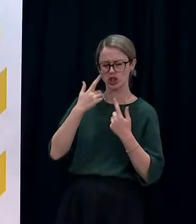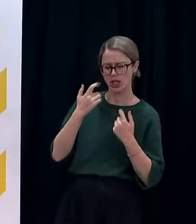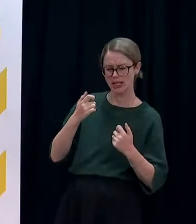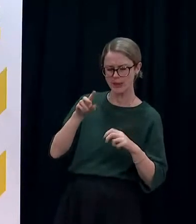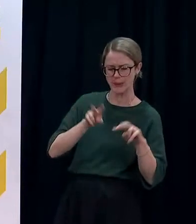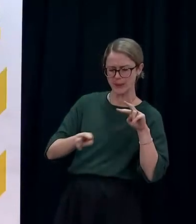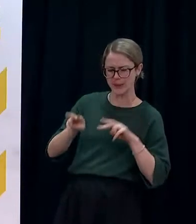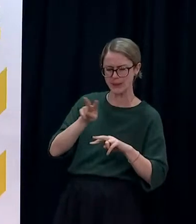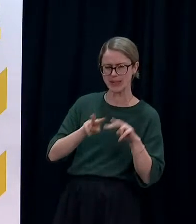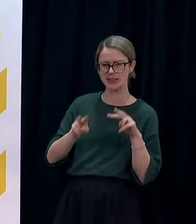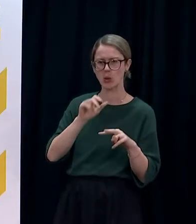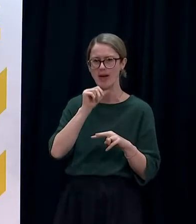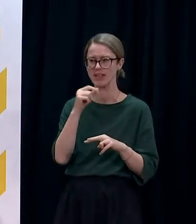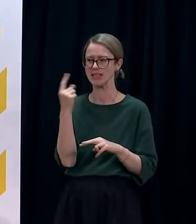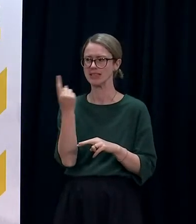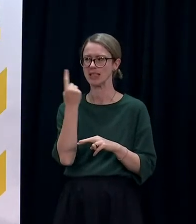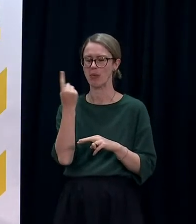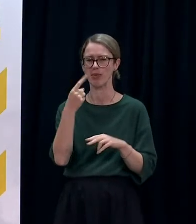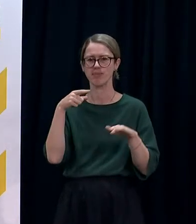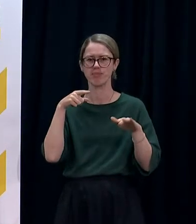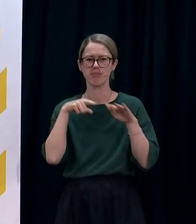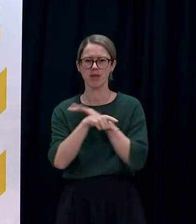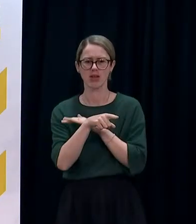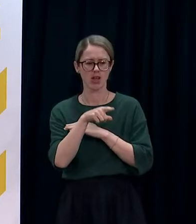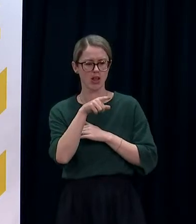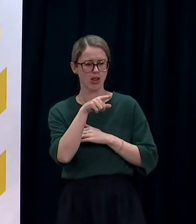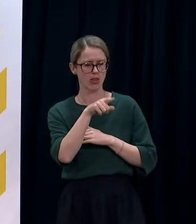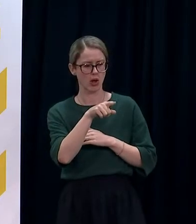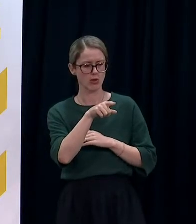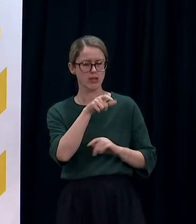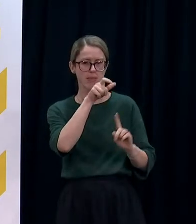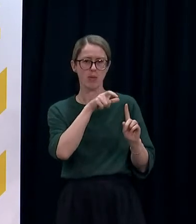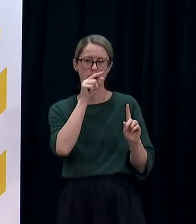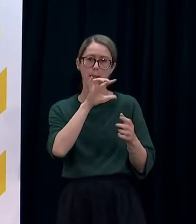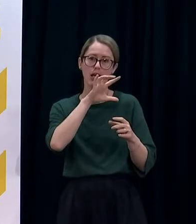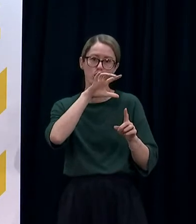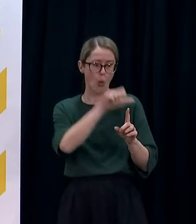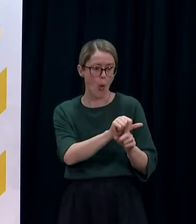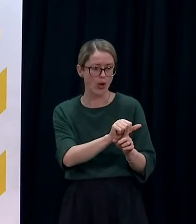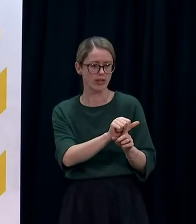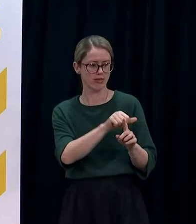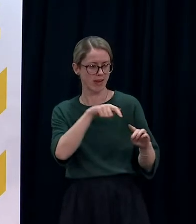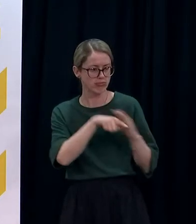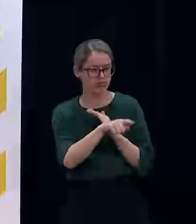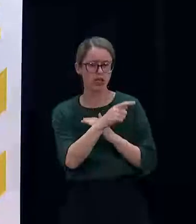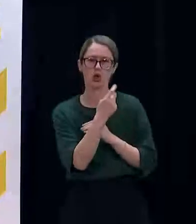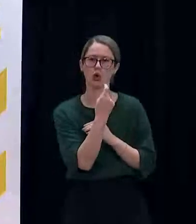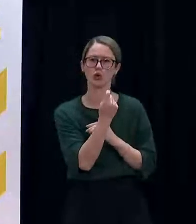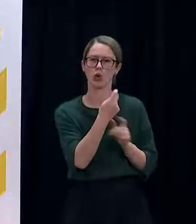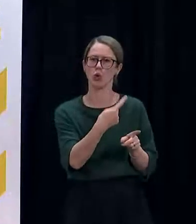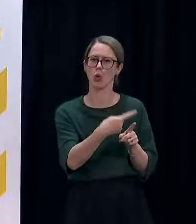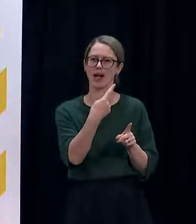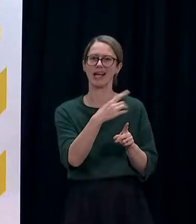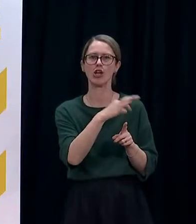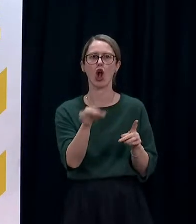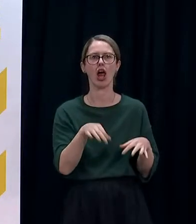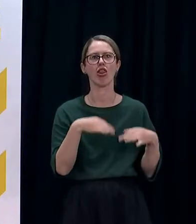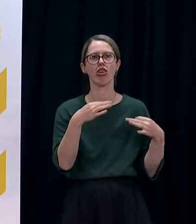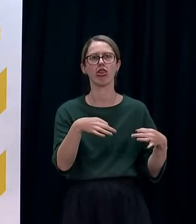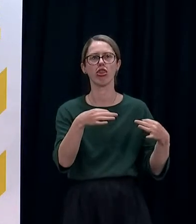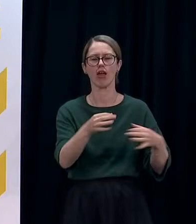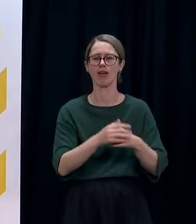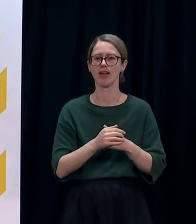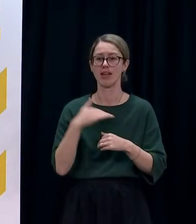does happen, these people can be noticed quickly and we can stop them being a risk to the community? Does there need to